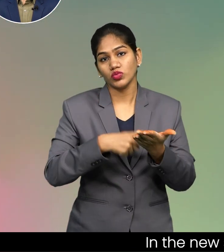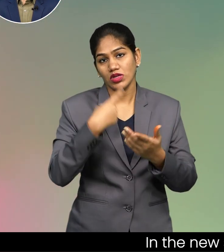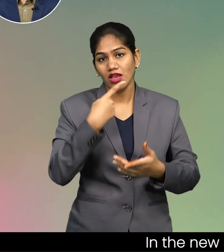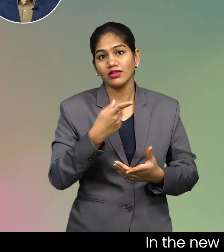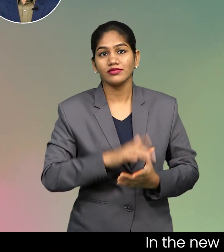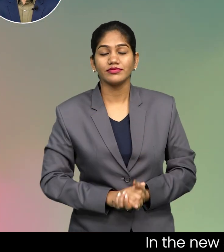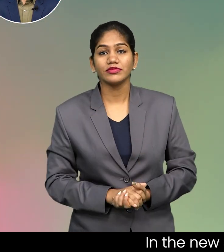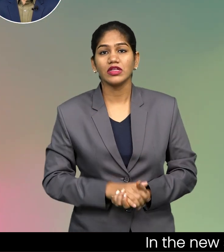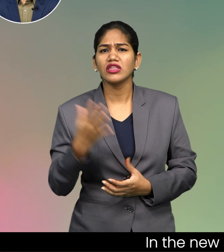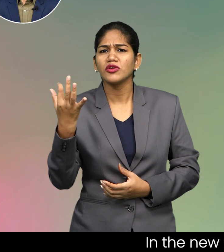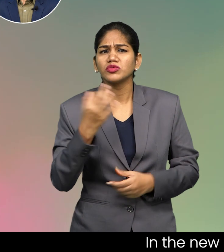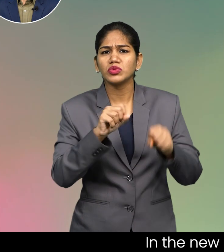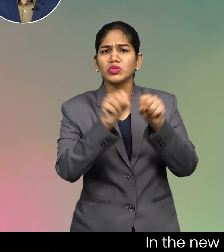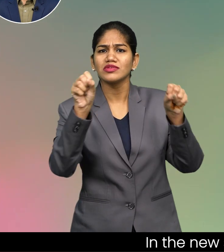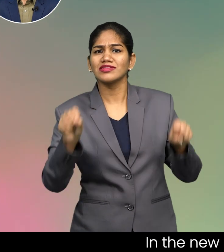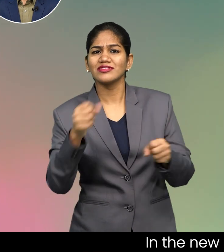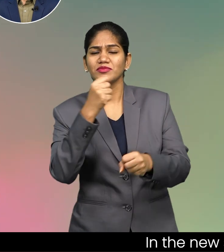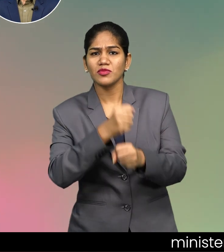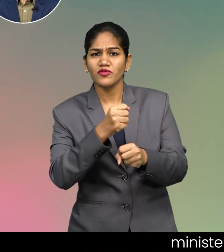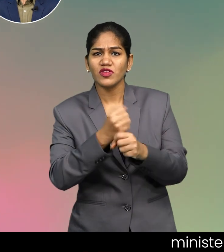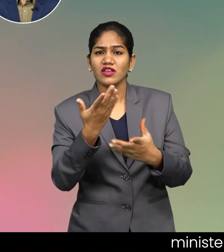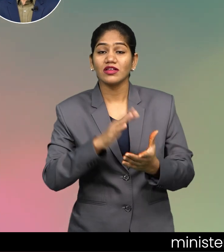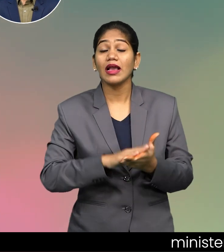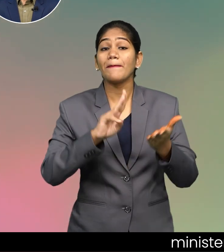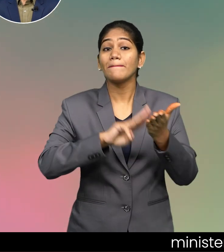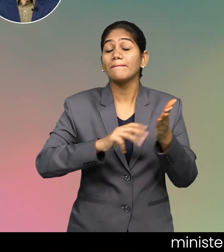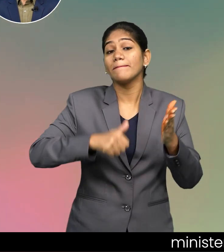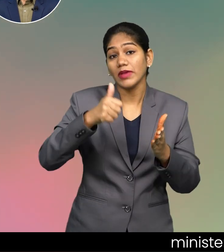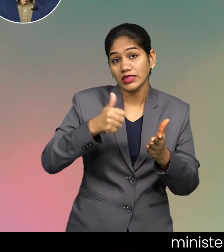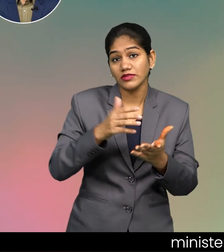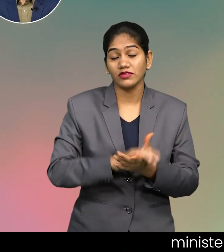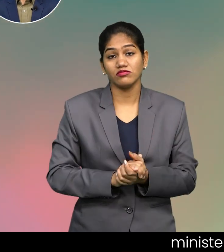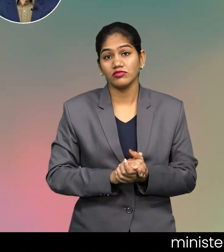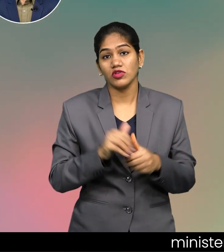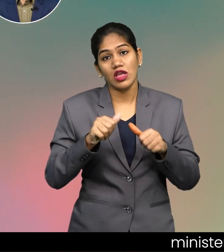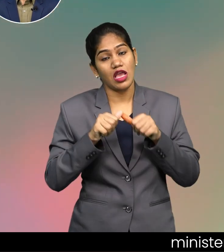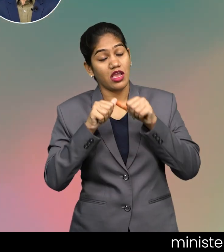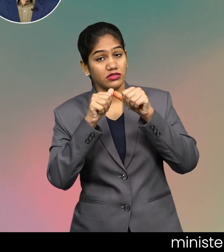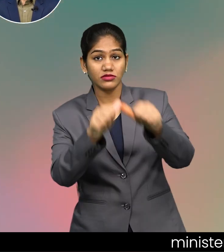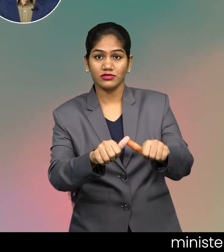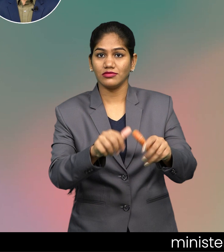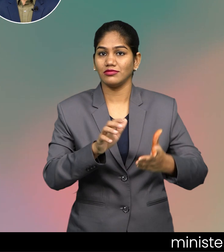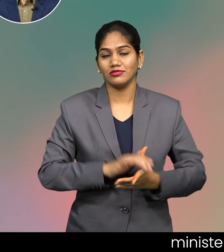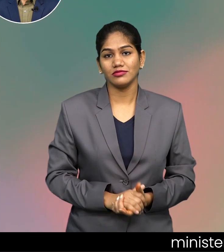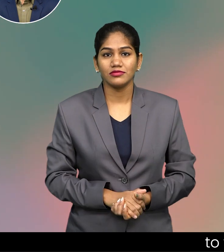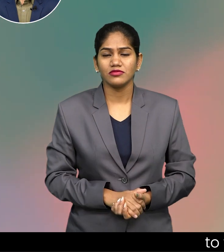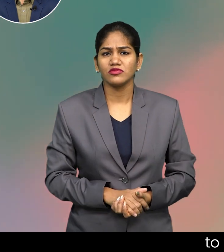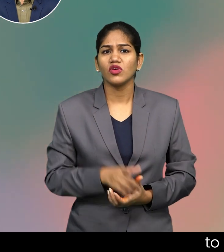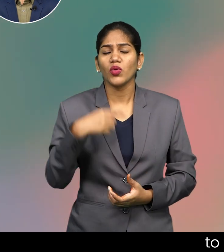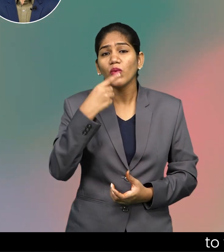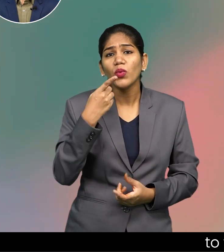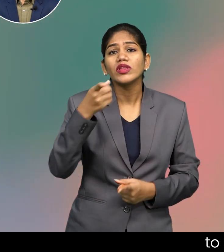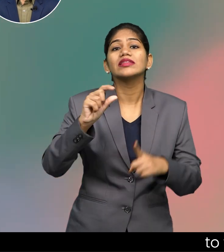in the new system of government. Ministers were answerable to